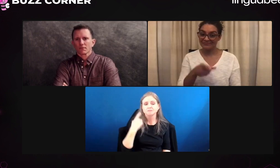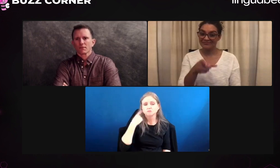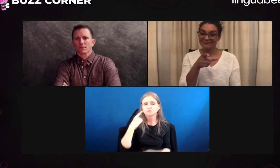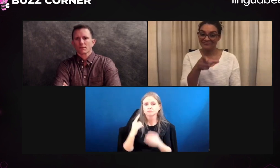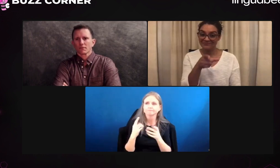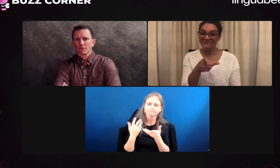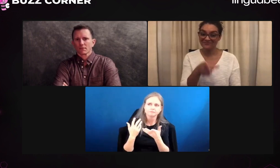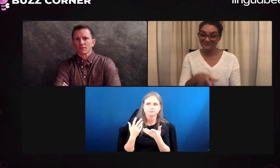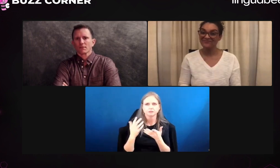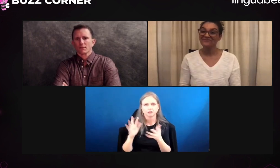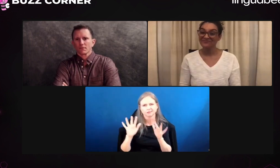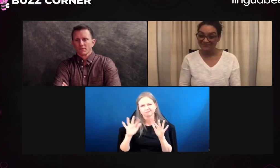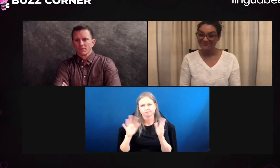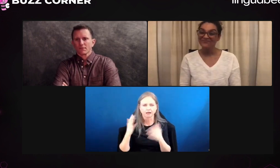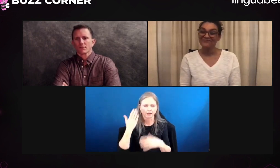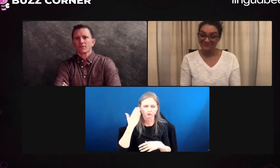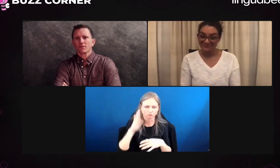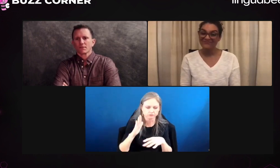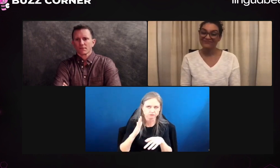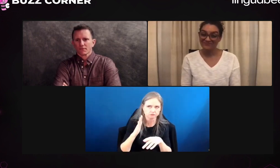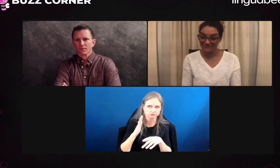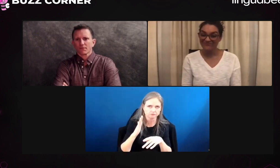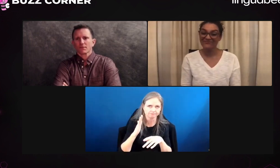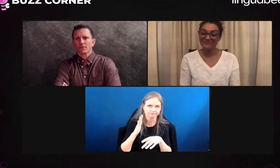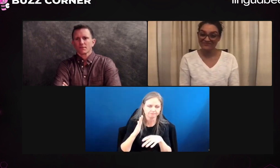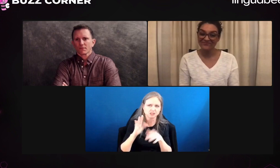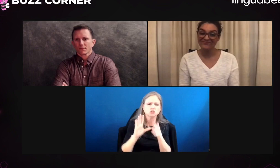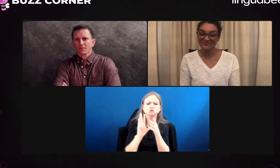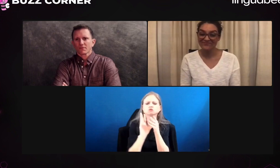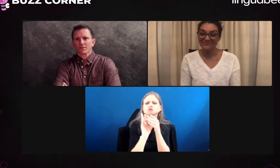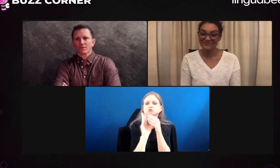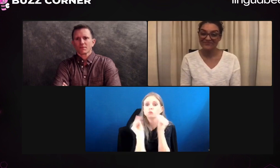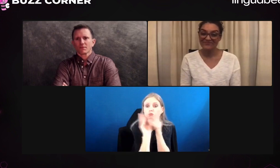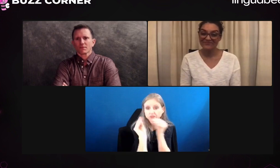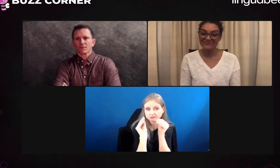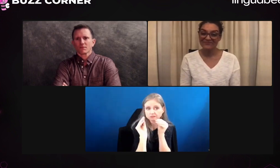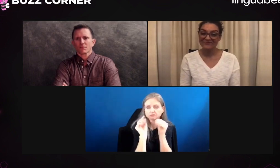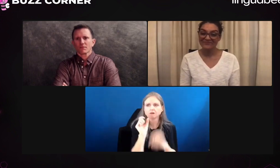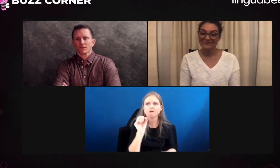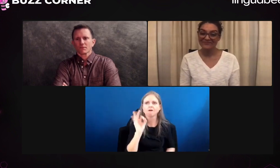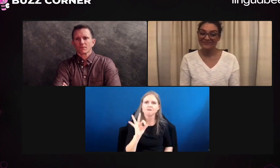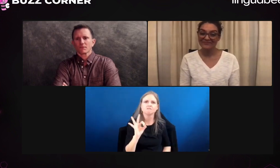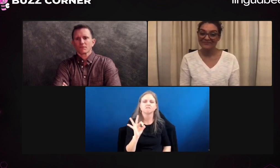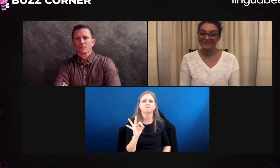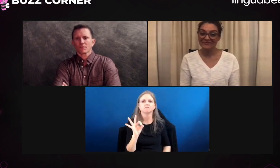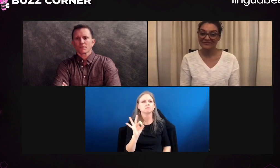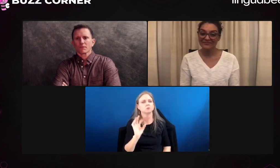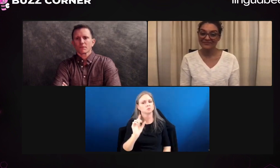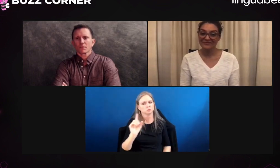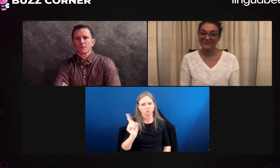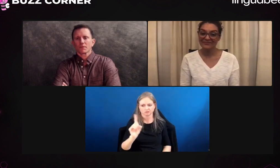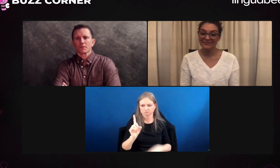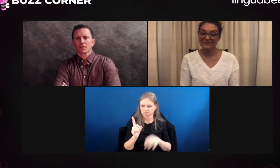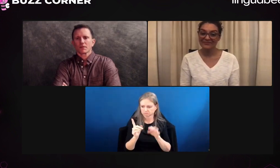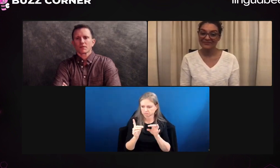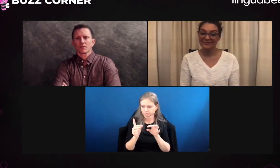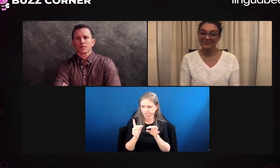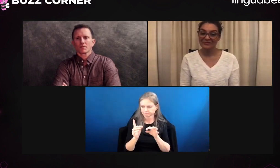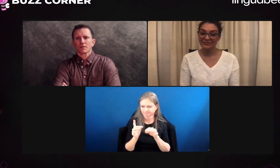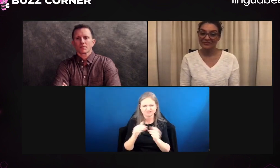And it's about putting the responsibility on that doctor, right? And Exactly. and I've heard